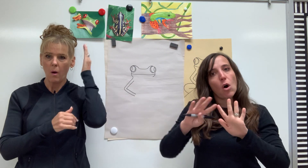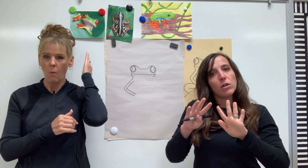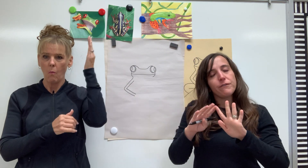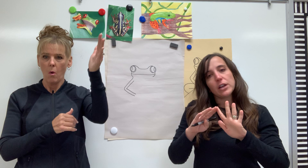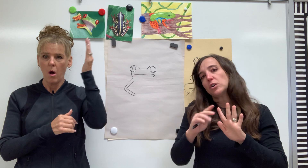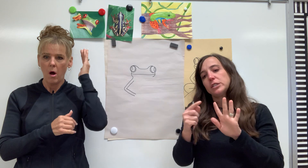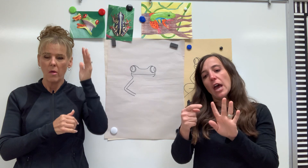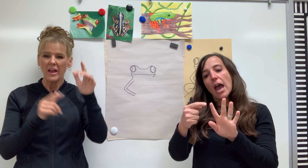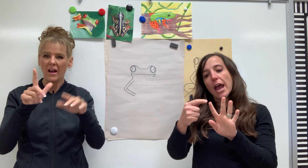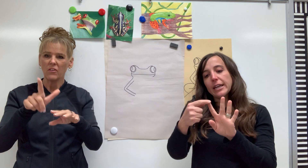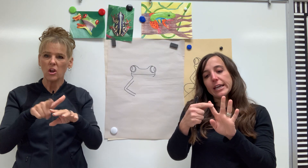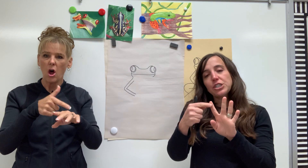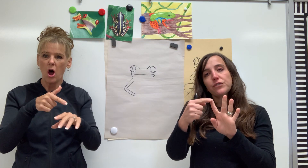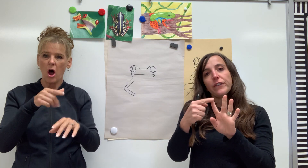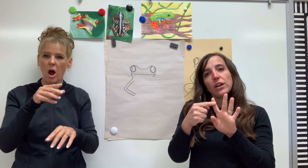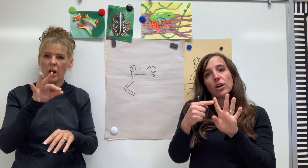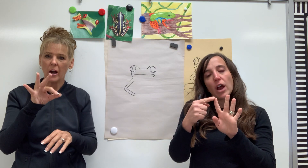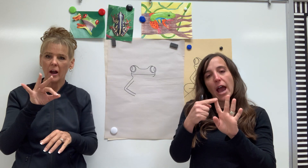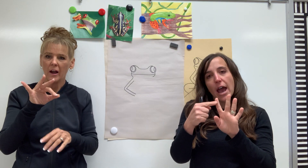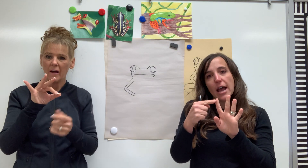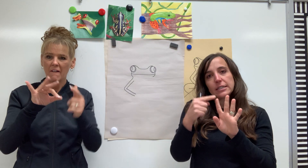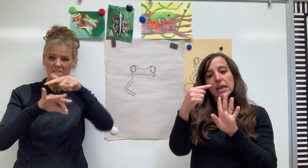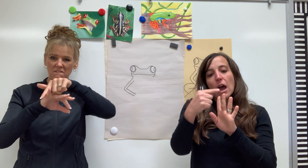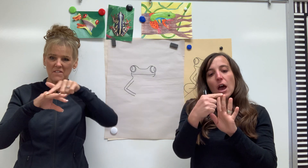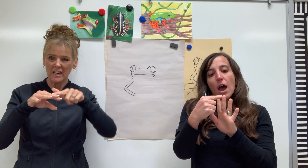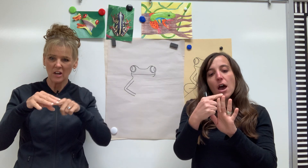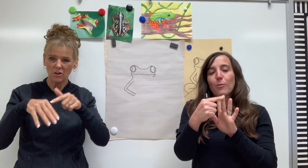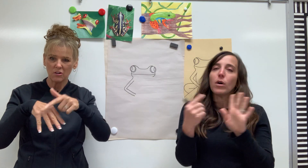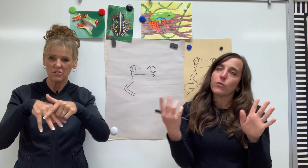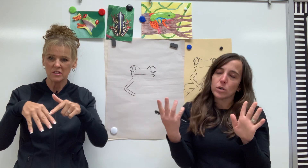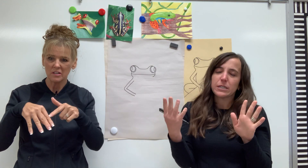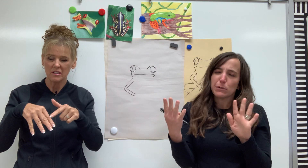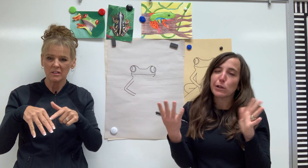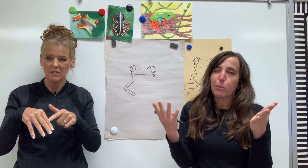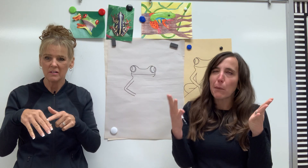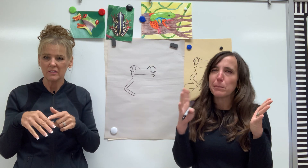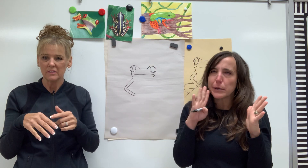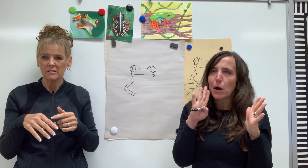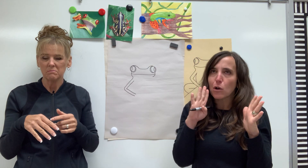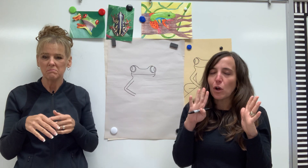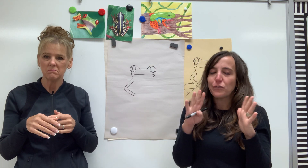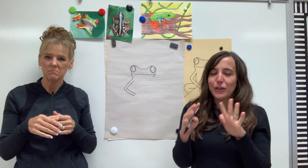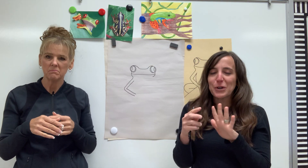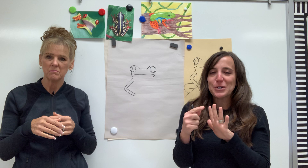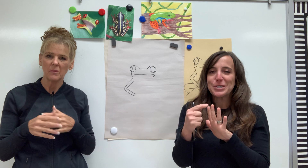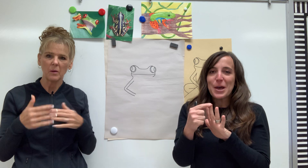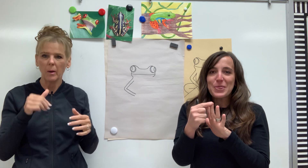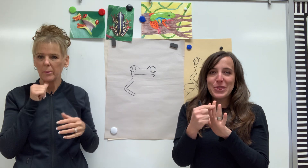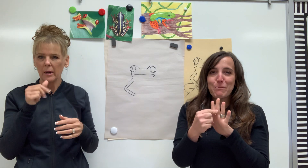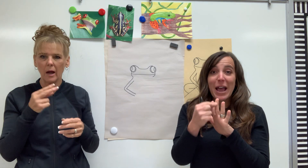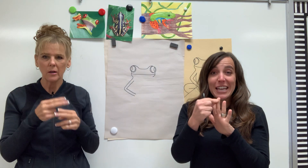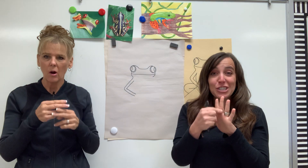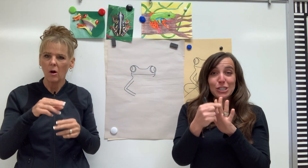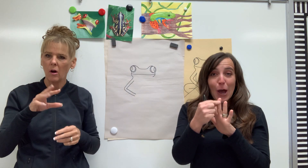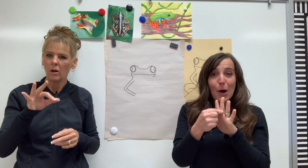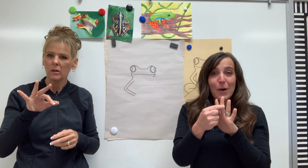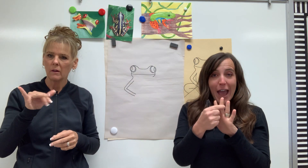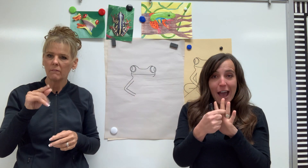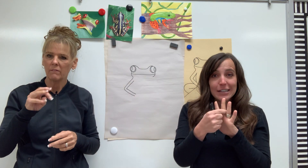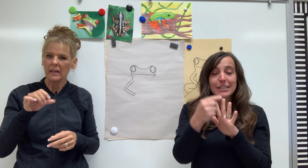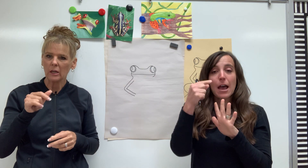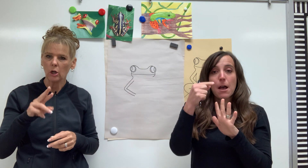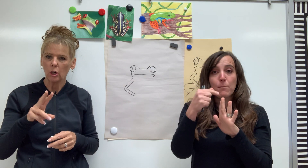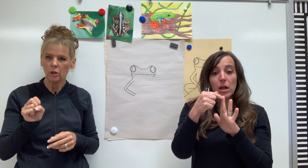really long fingers and each finger has, well, of course, they're probably not called fingers, but each